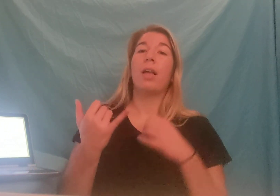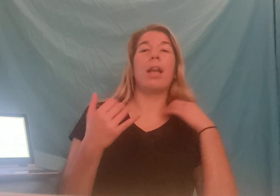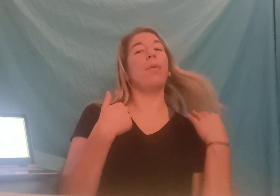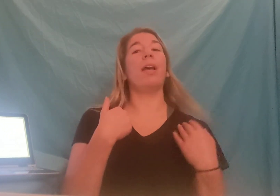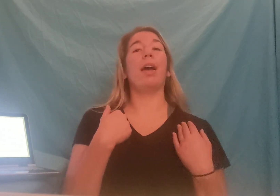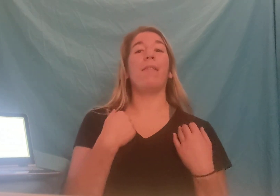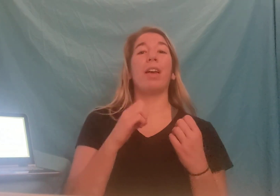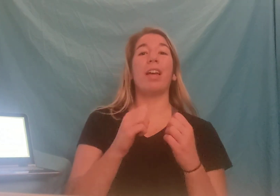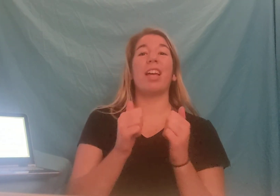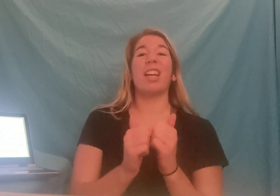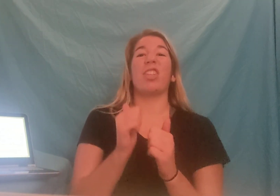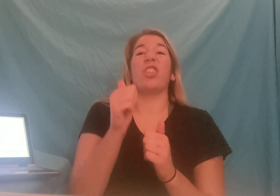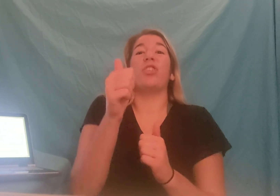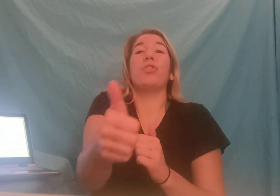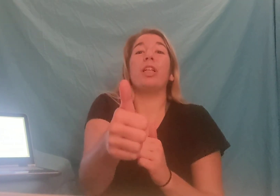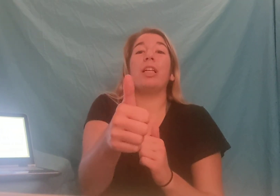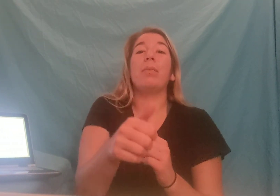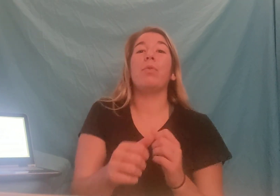Now we have extreme